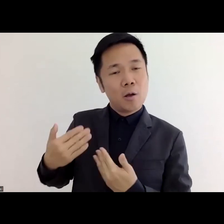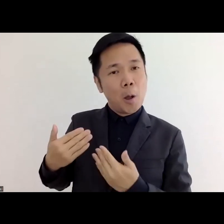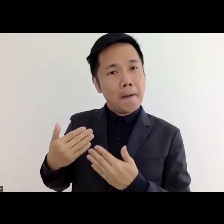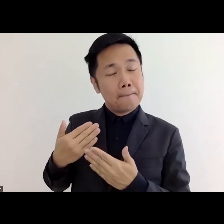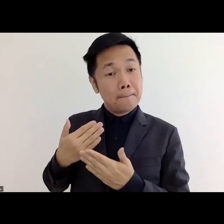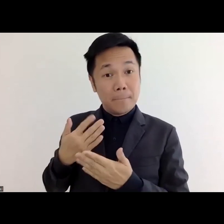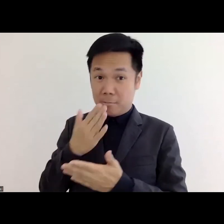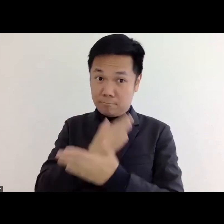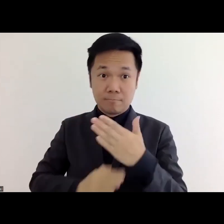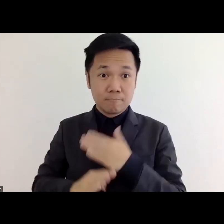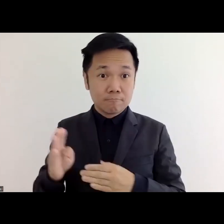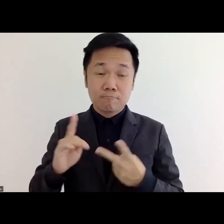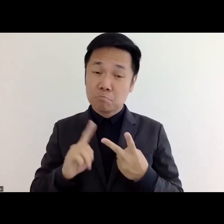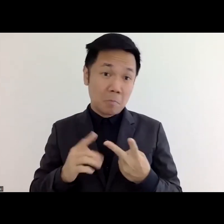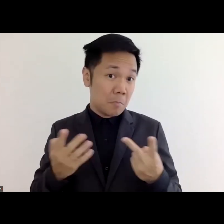best in